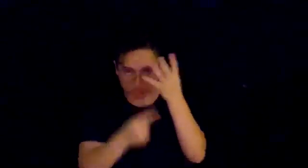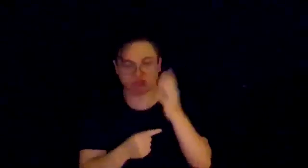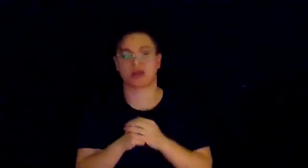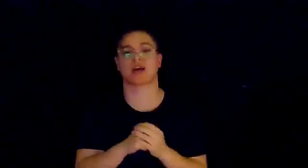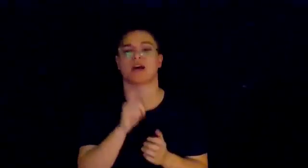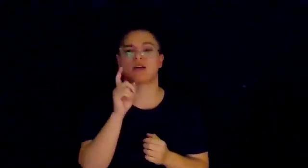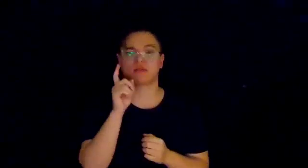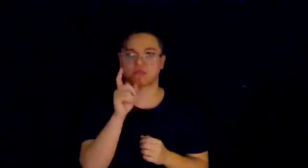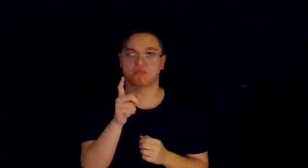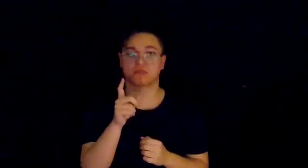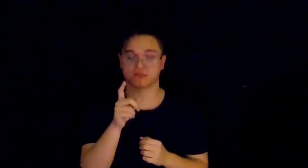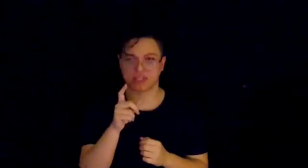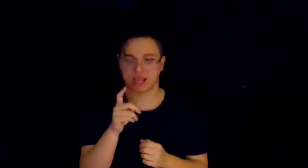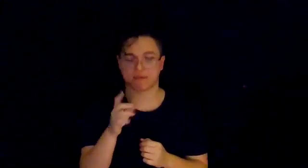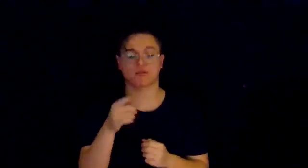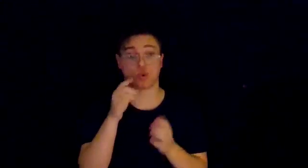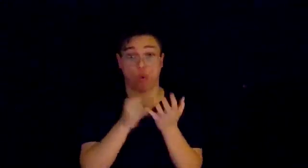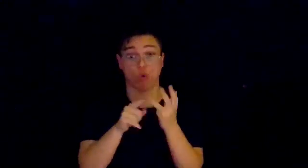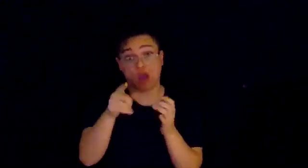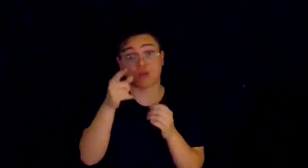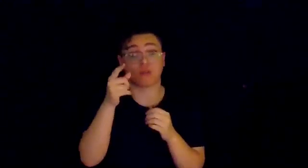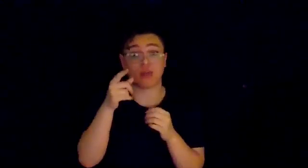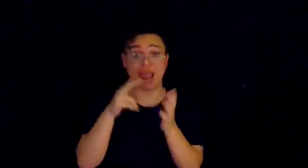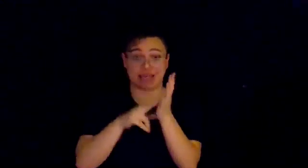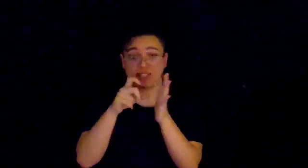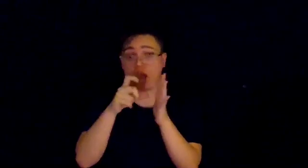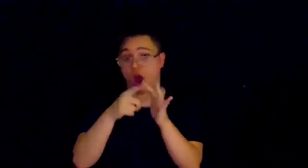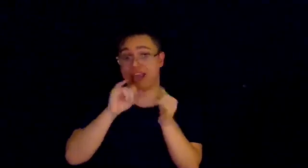or whatever your choice might be. There's a few different options.